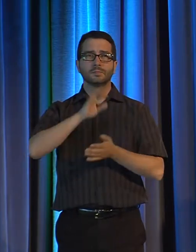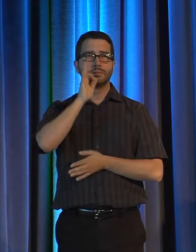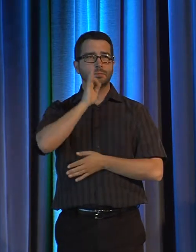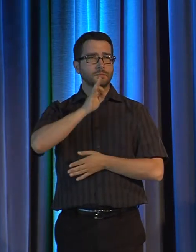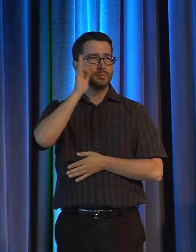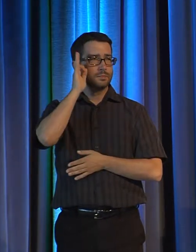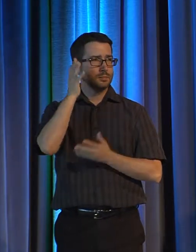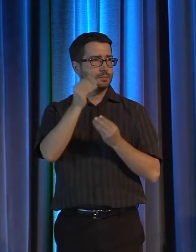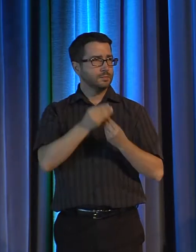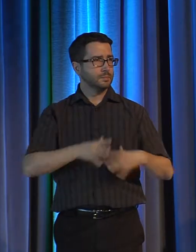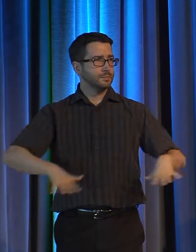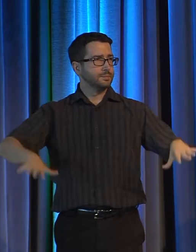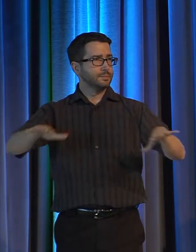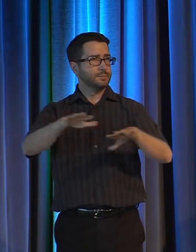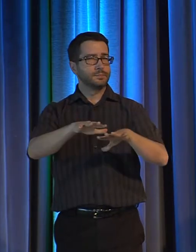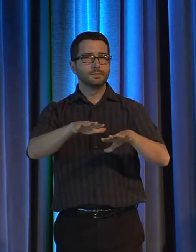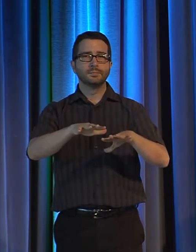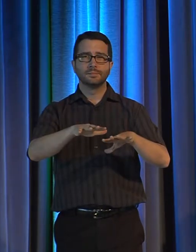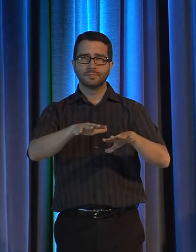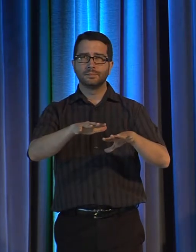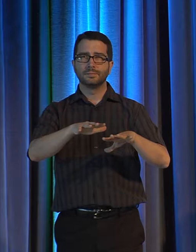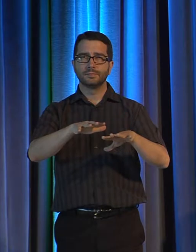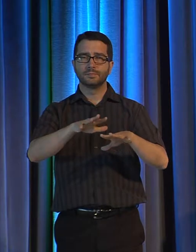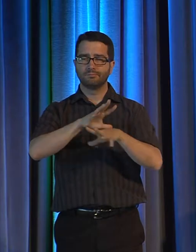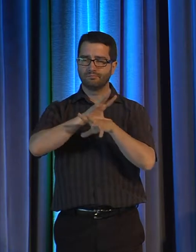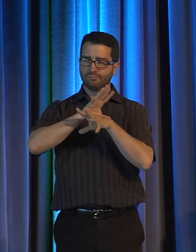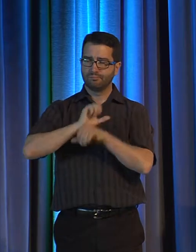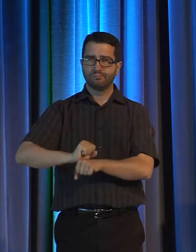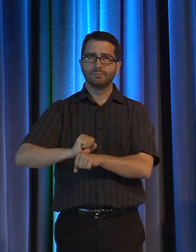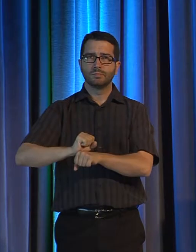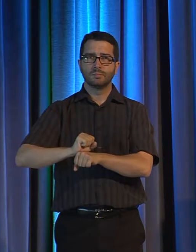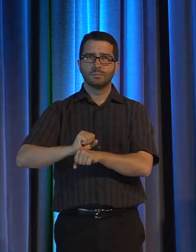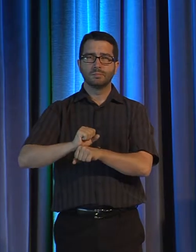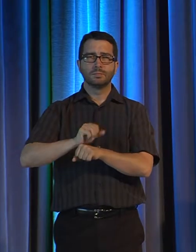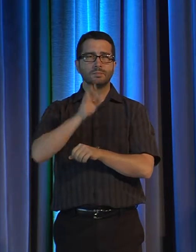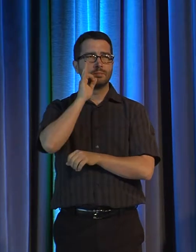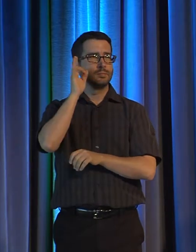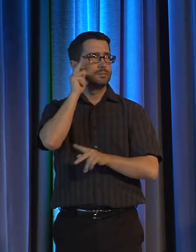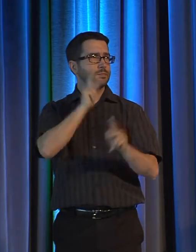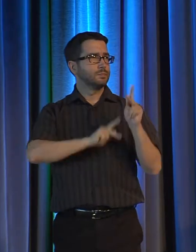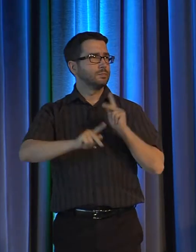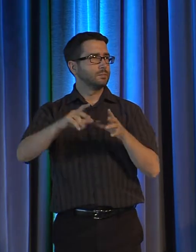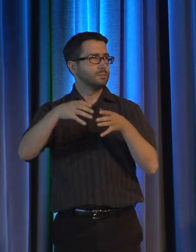Mi'kmaq territory, the traditional territory of the Mi'kmaq people.